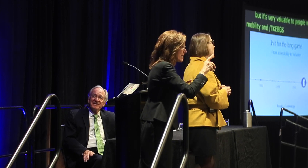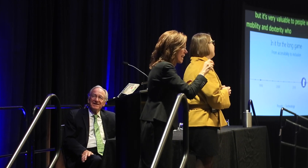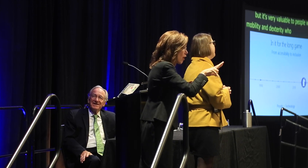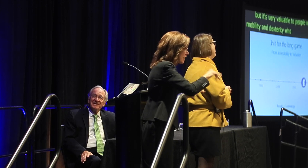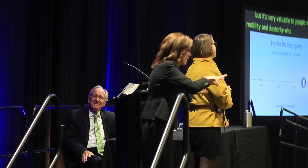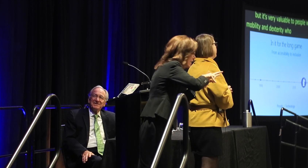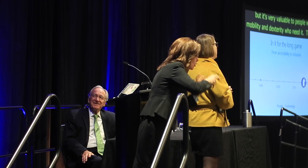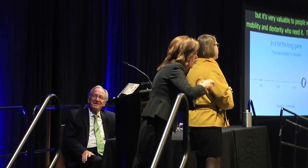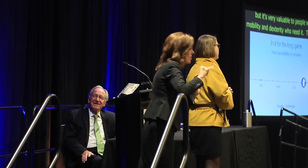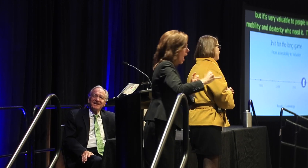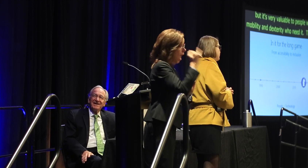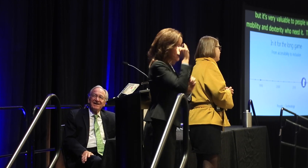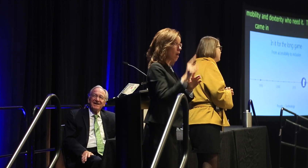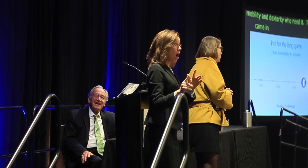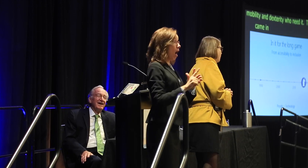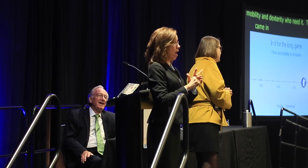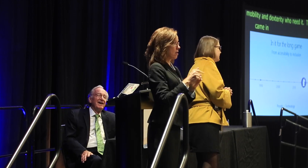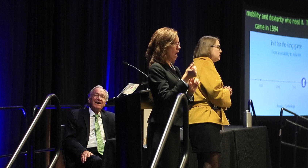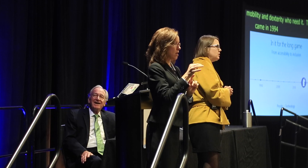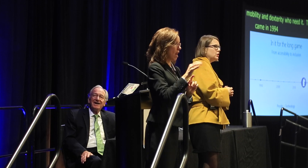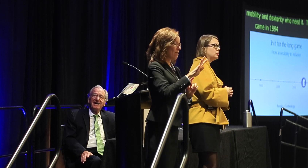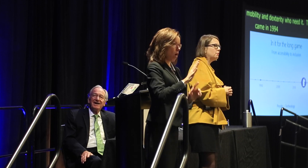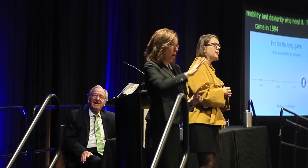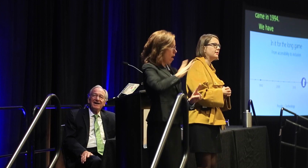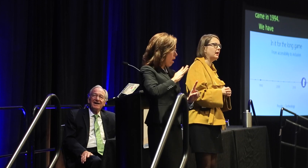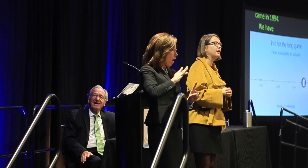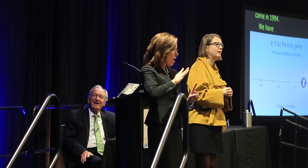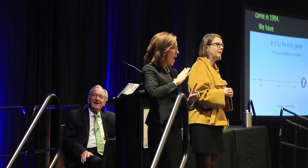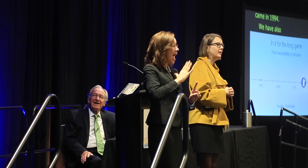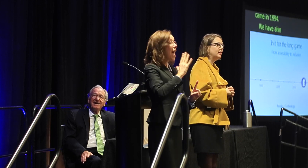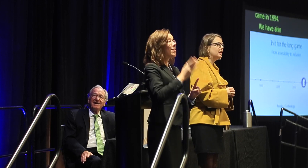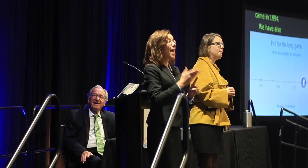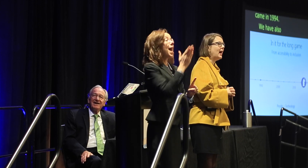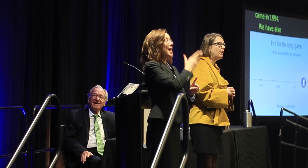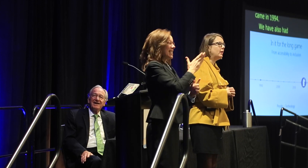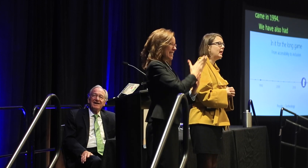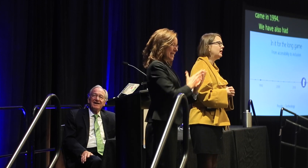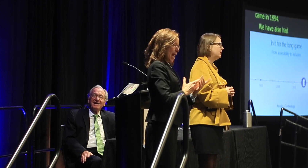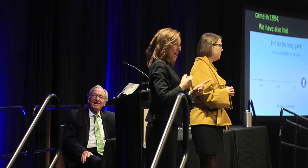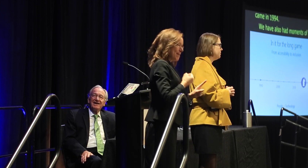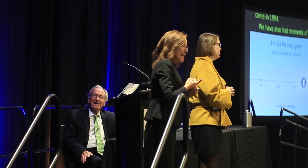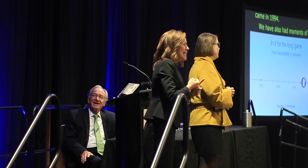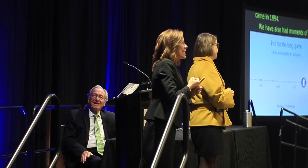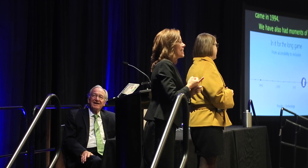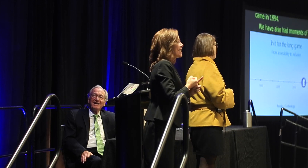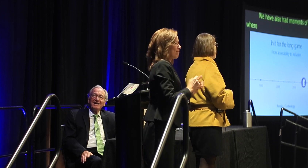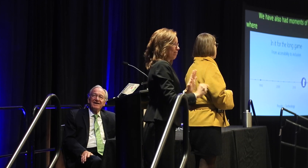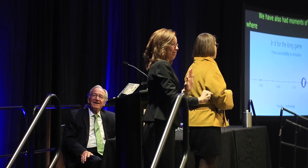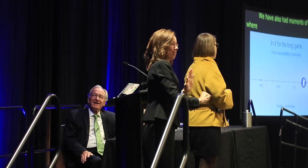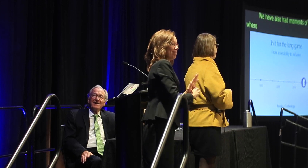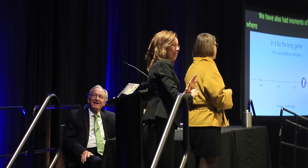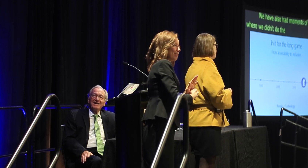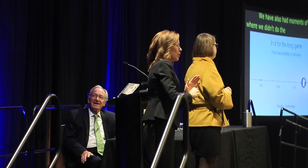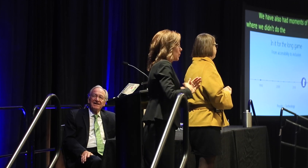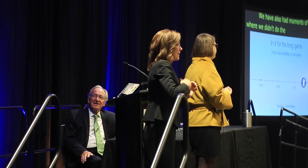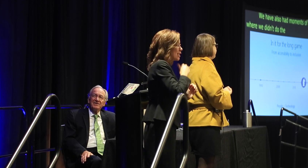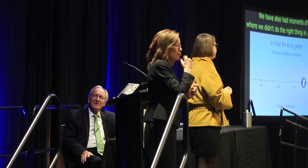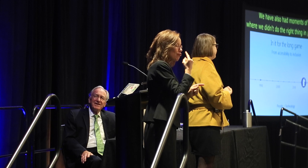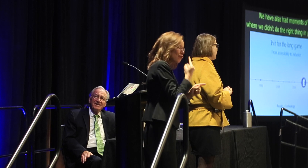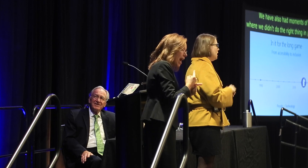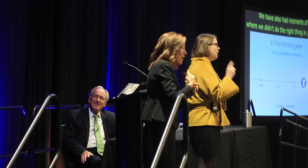We've also had moments of ugliness where we didn't do the right thing in empowering our customers with the technology that we